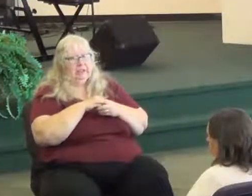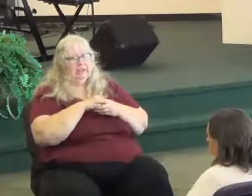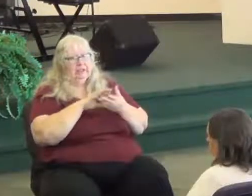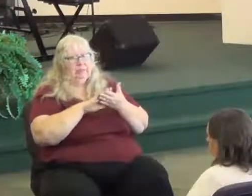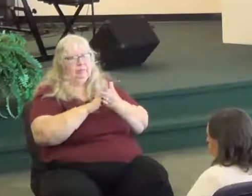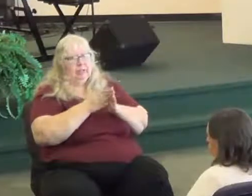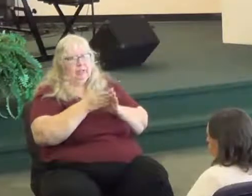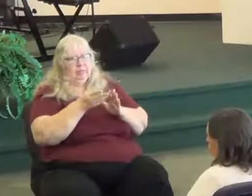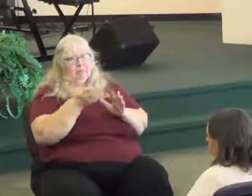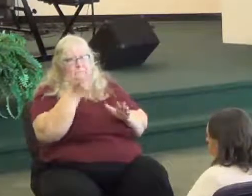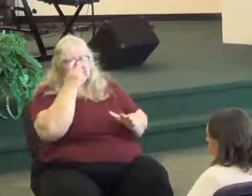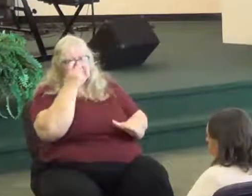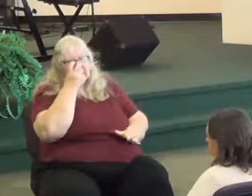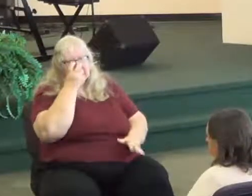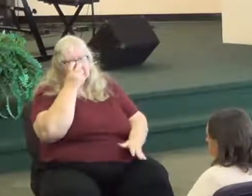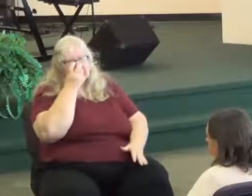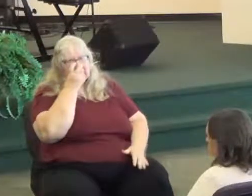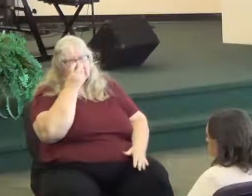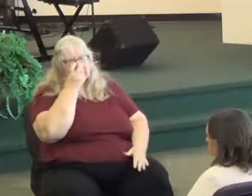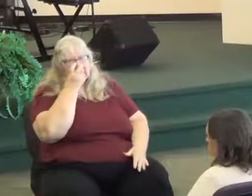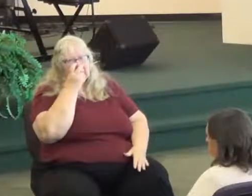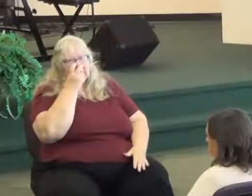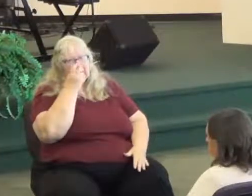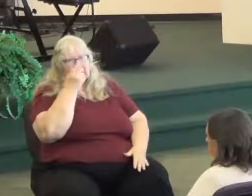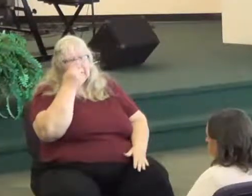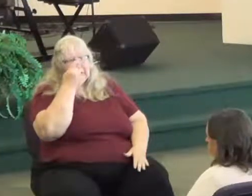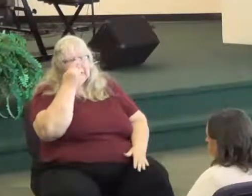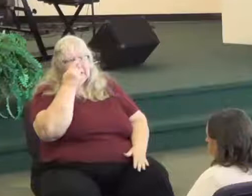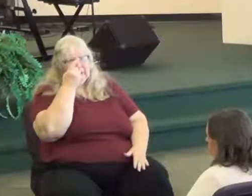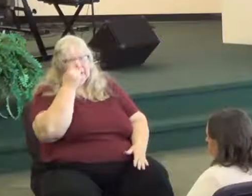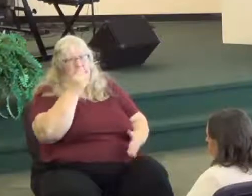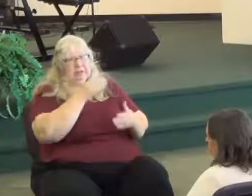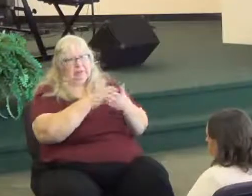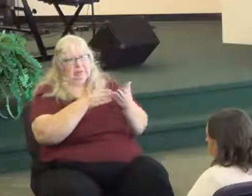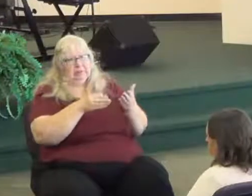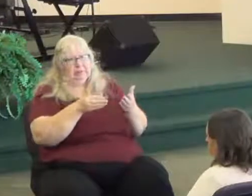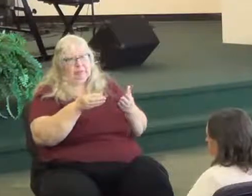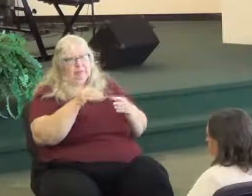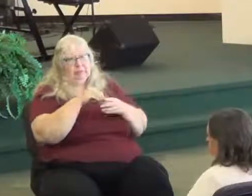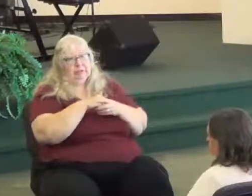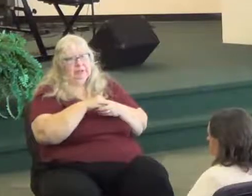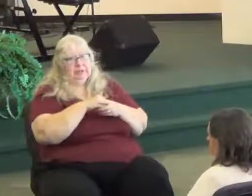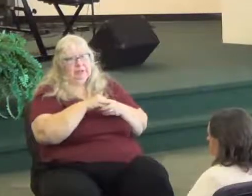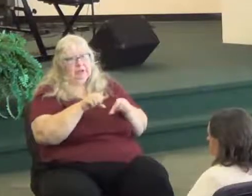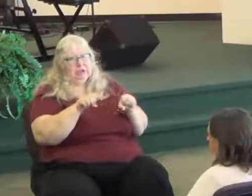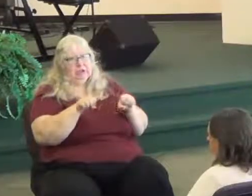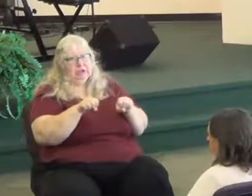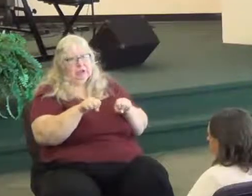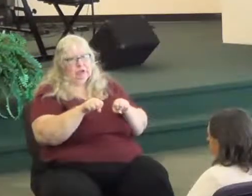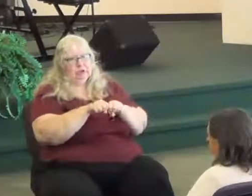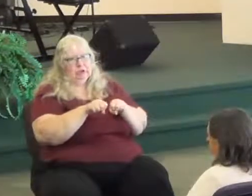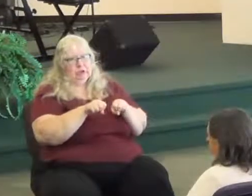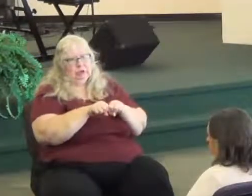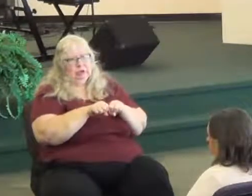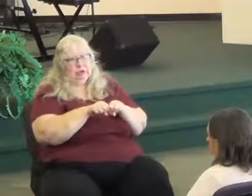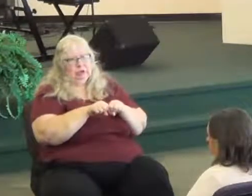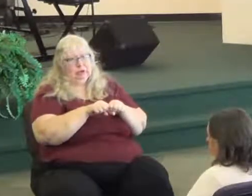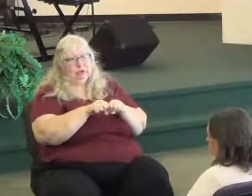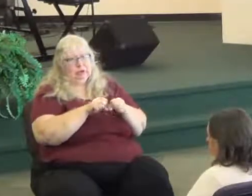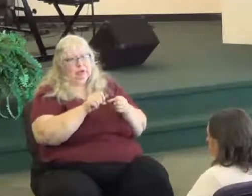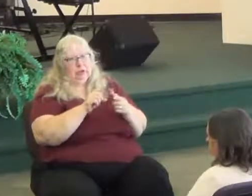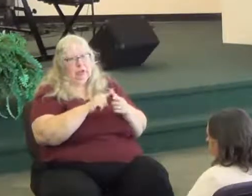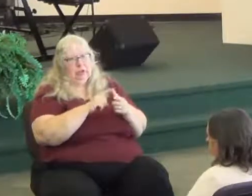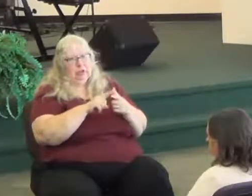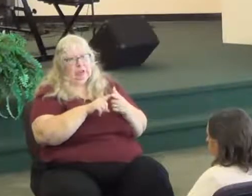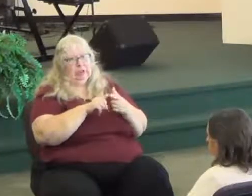blind. They don't remove the thing. They get something stuck in their shoe, and then they get an ulcer. and then they don't ever fix it, or it re-tears